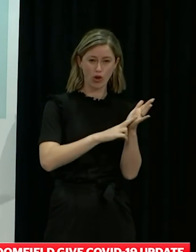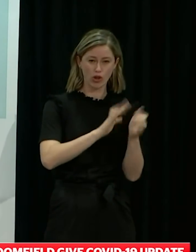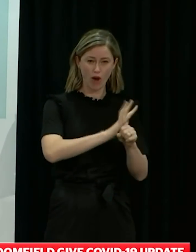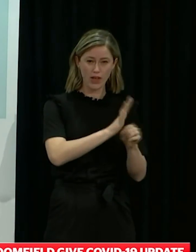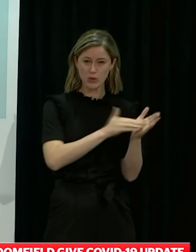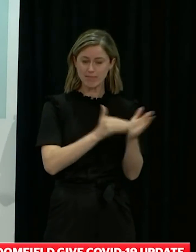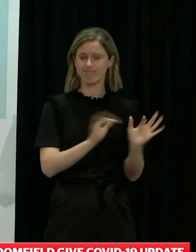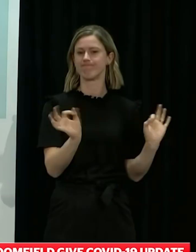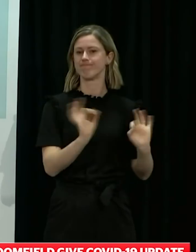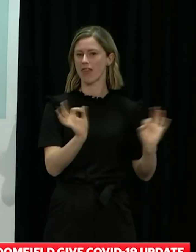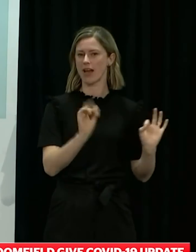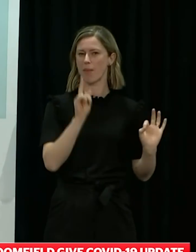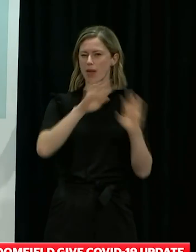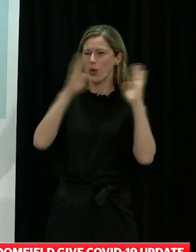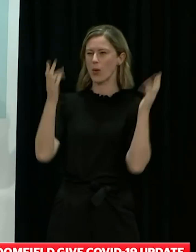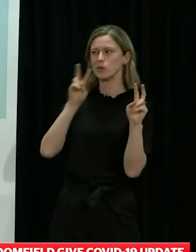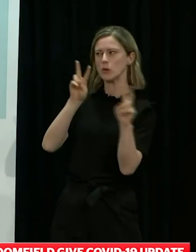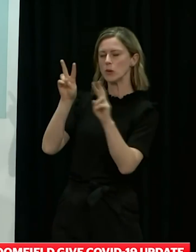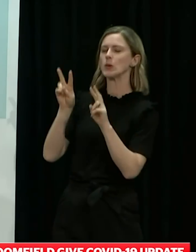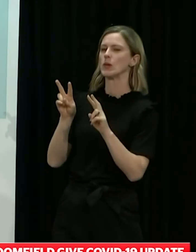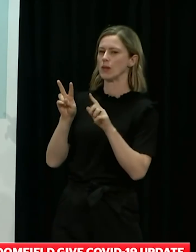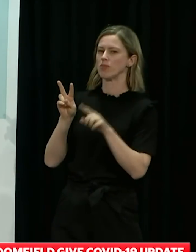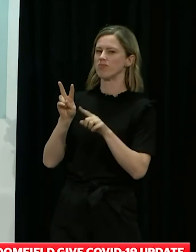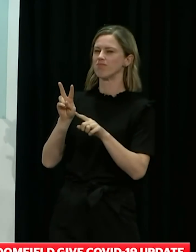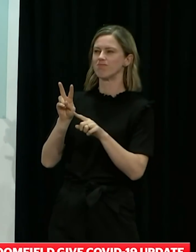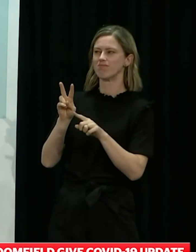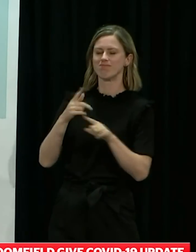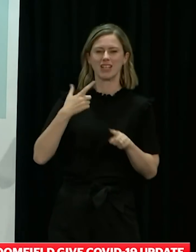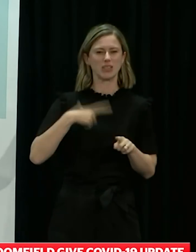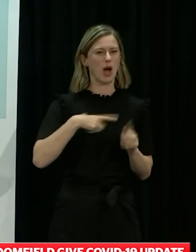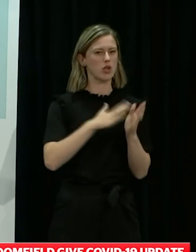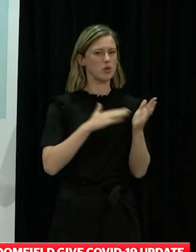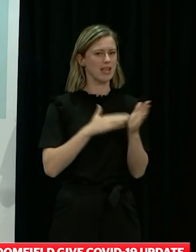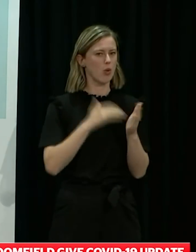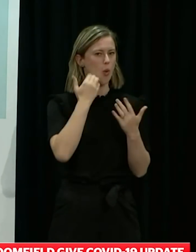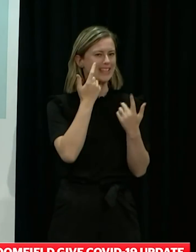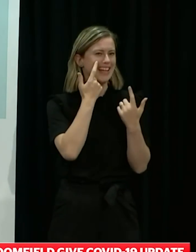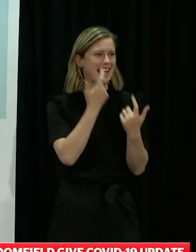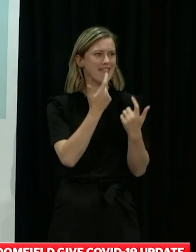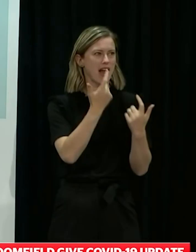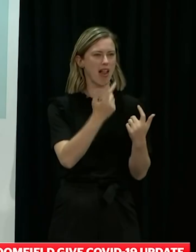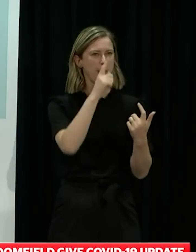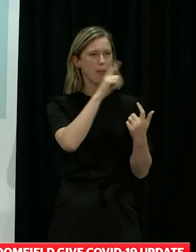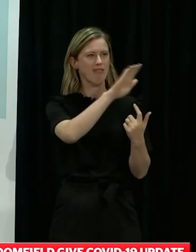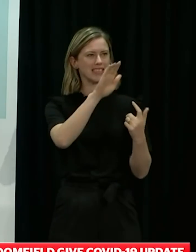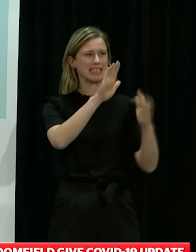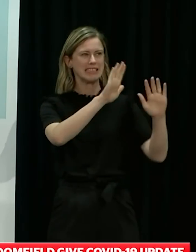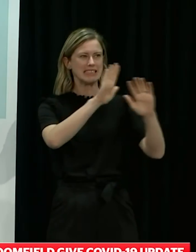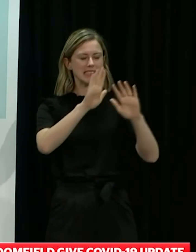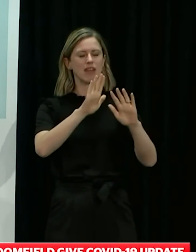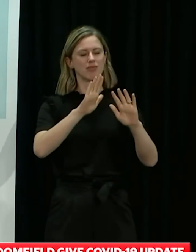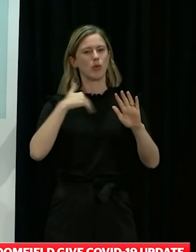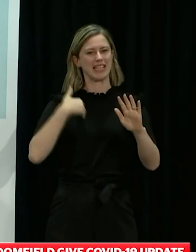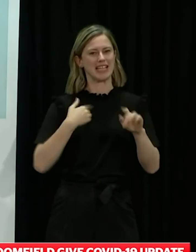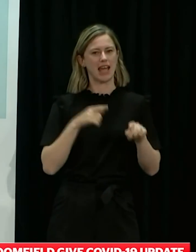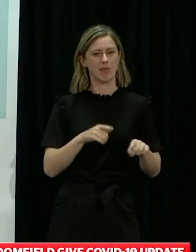but the developing global situation shows us why our approach of ongoing caution at the border is needed. Over